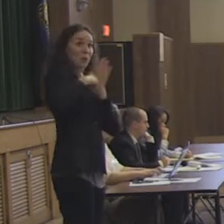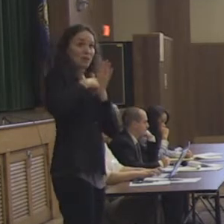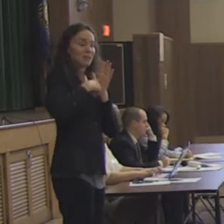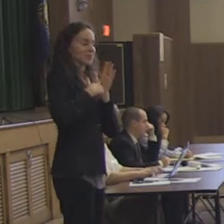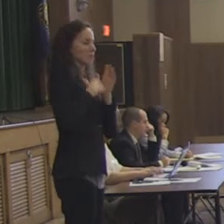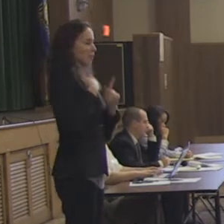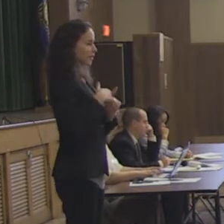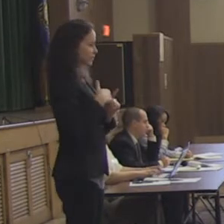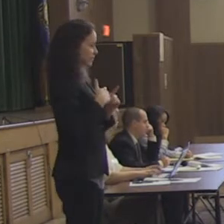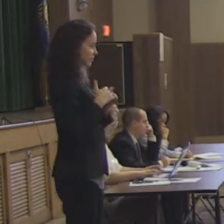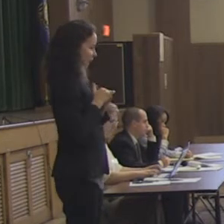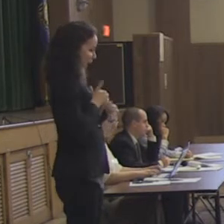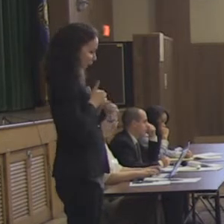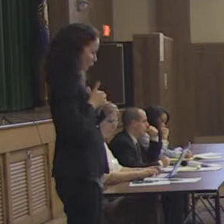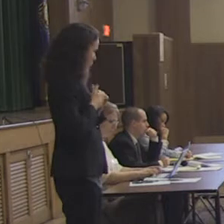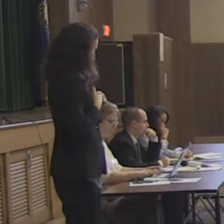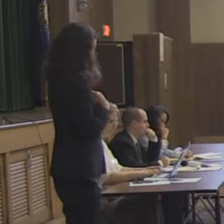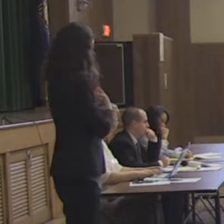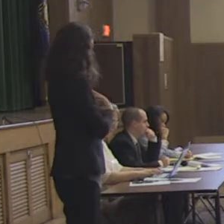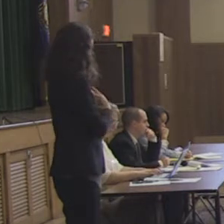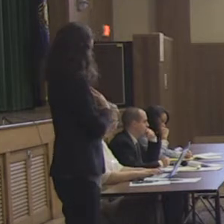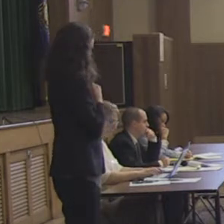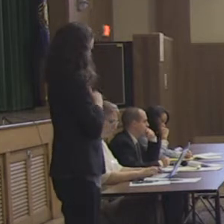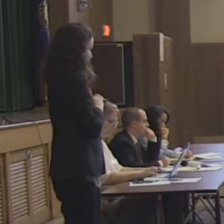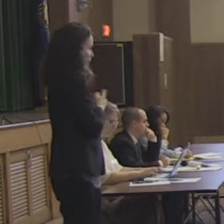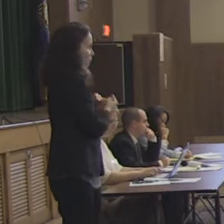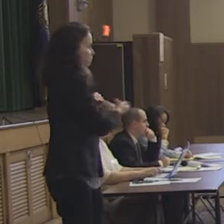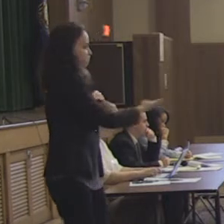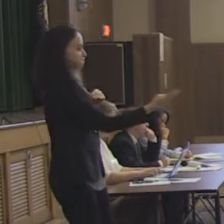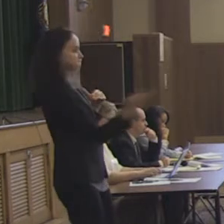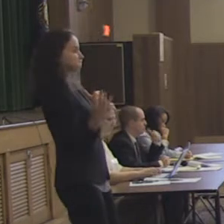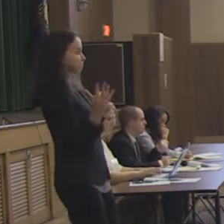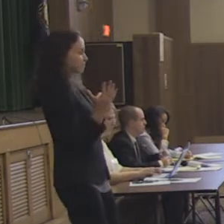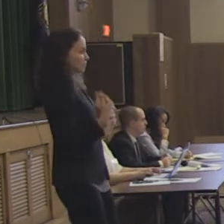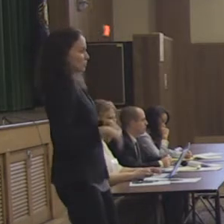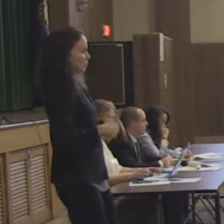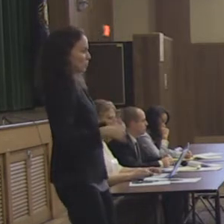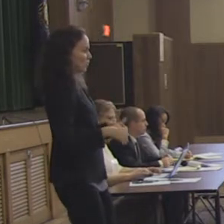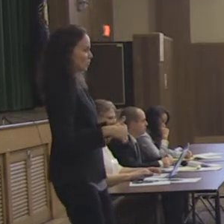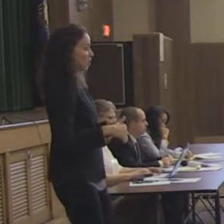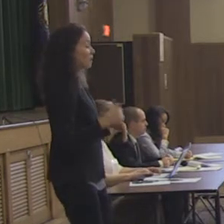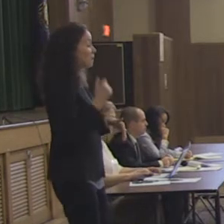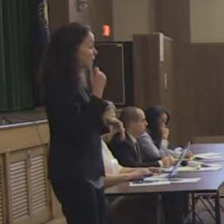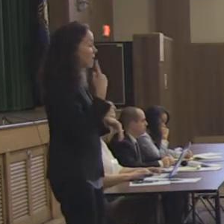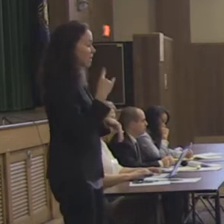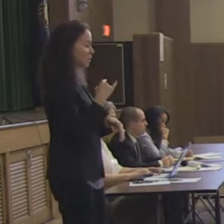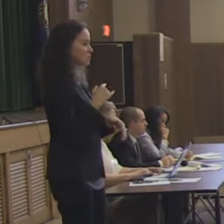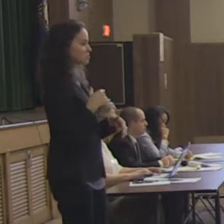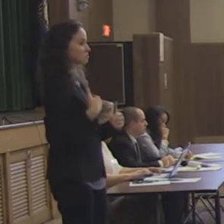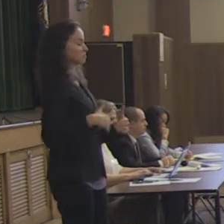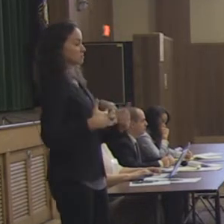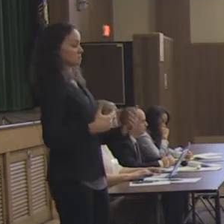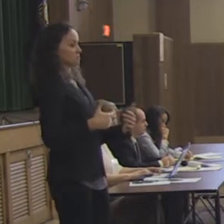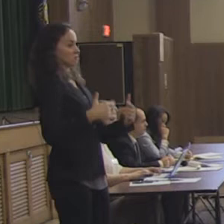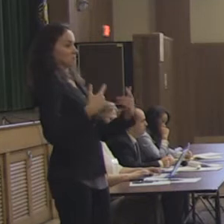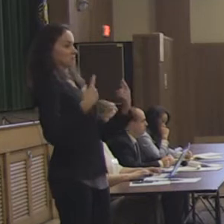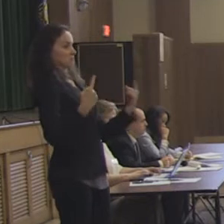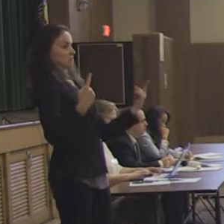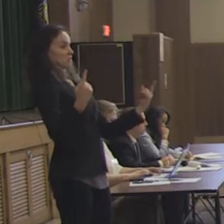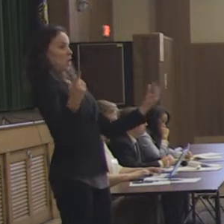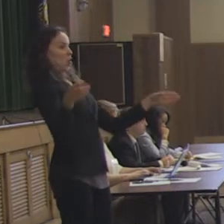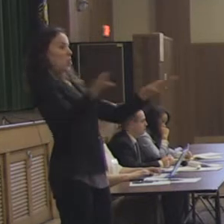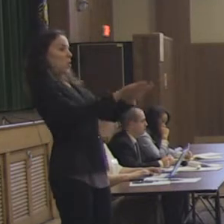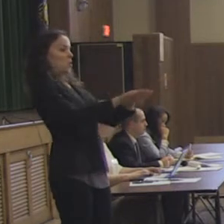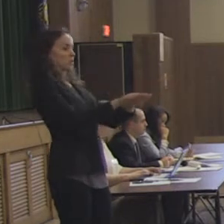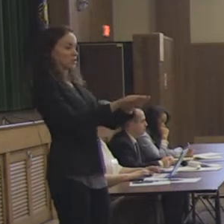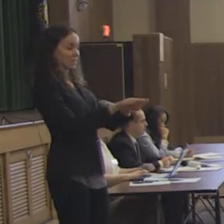limited resources and there's so many needs, but because this was such a historic closure and because there were so many with complex needs, we